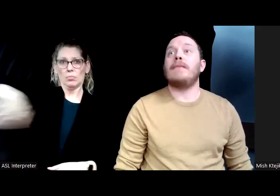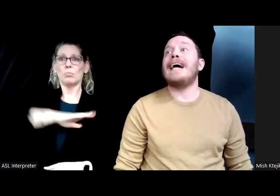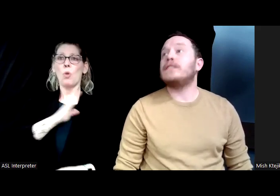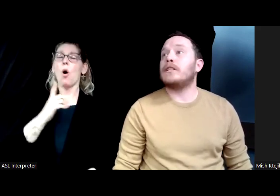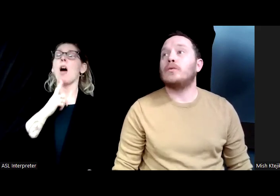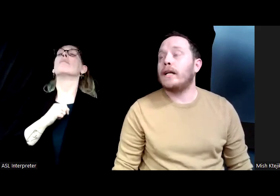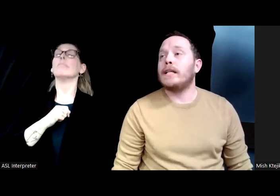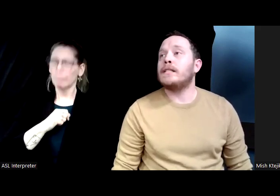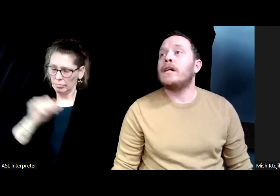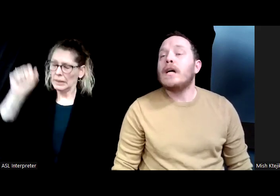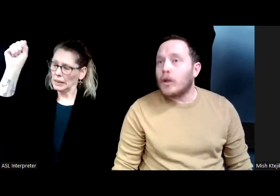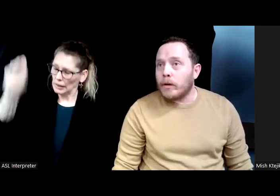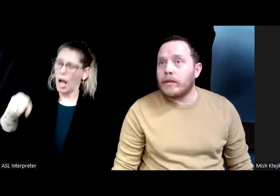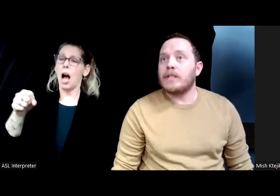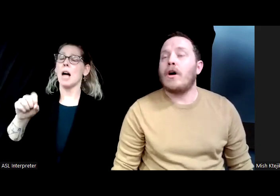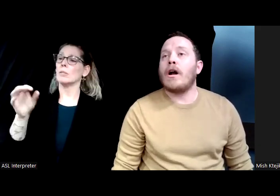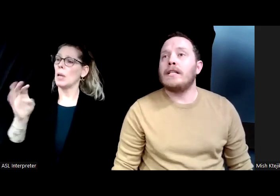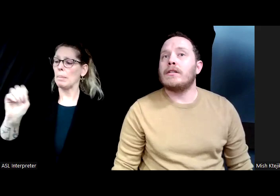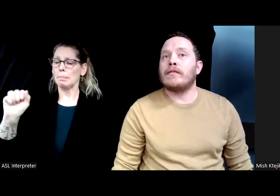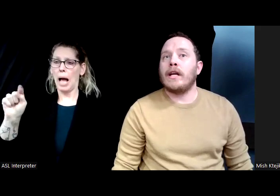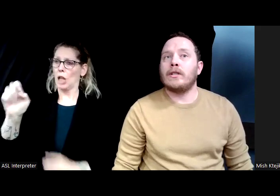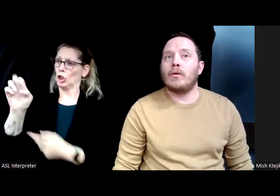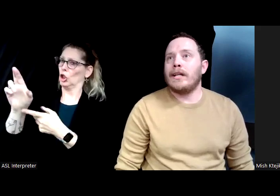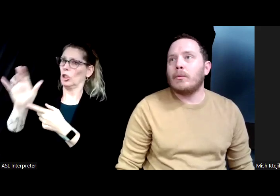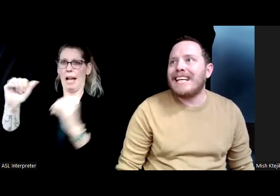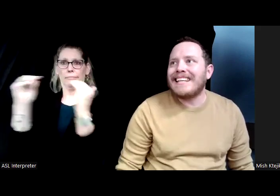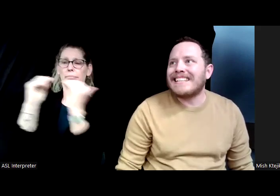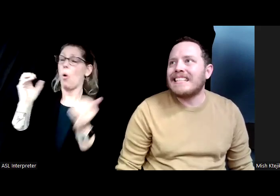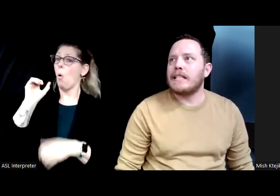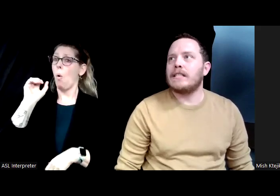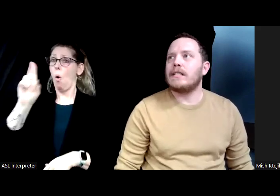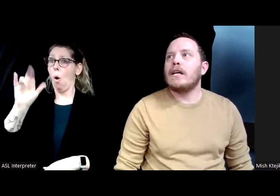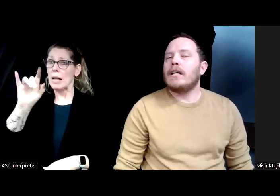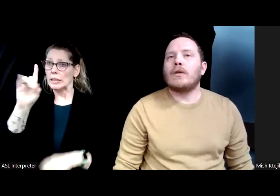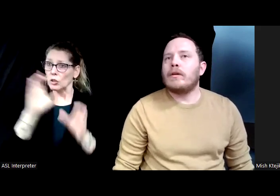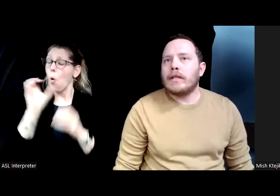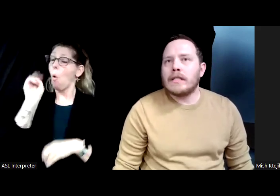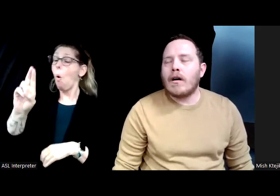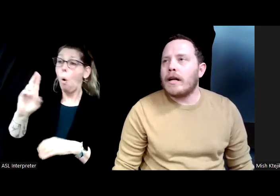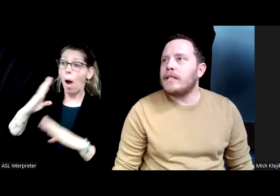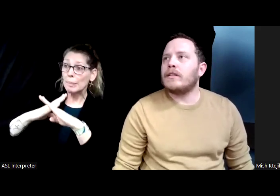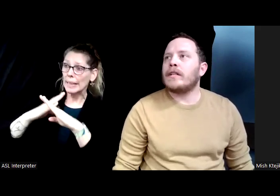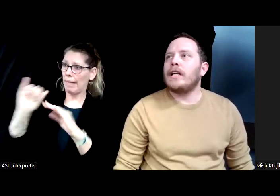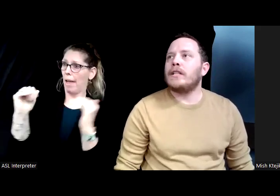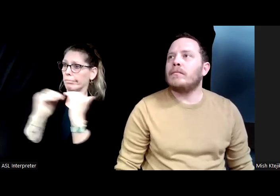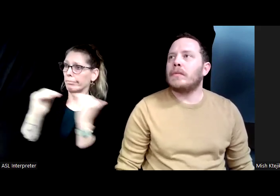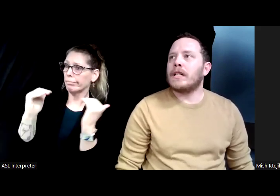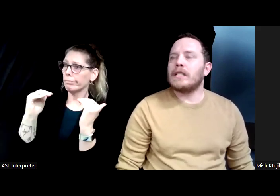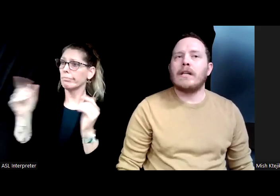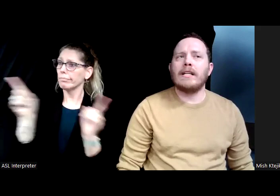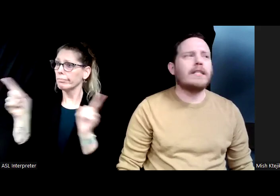say, yes, master is what is equivalent to RID certification, or intermediate is equivalent to RID